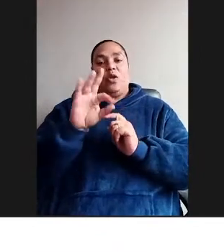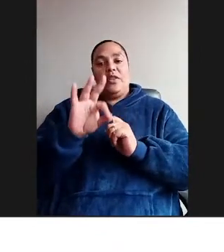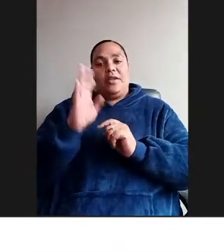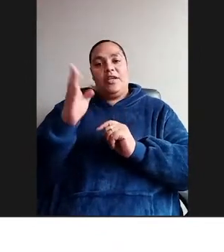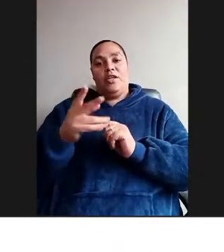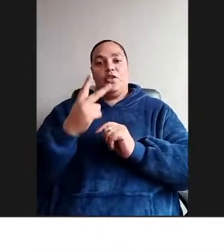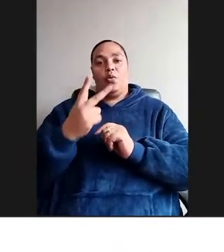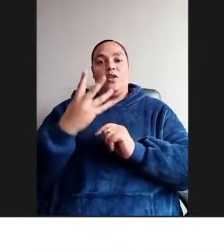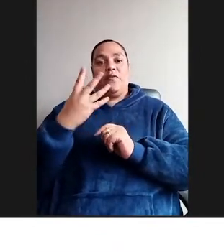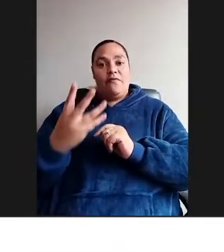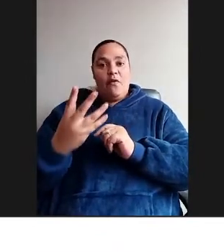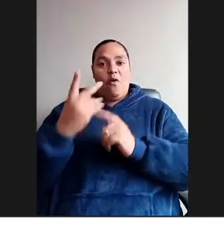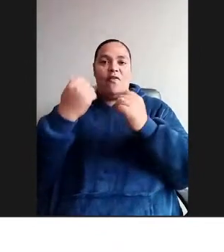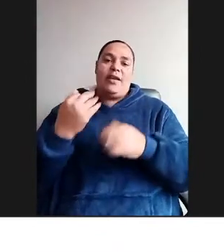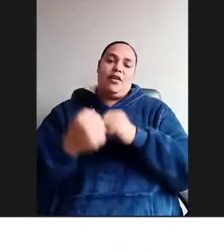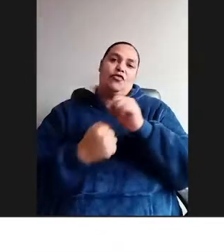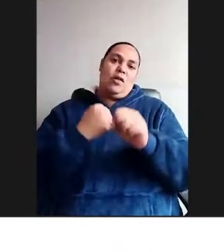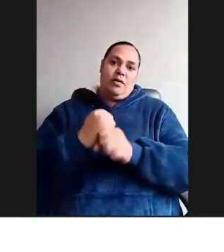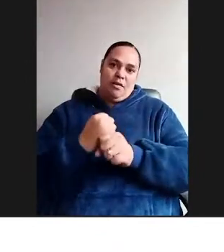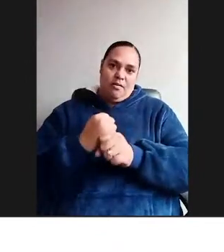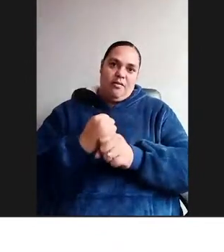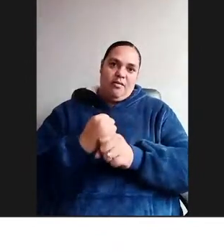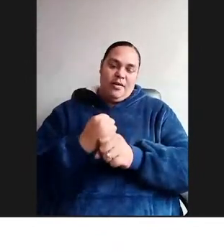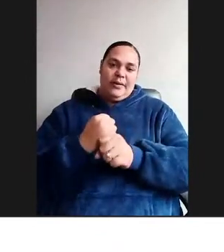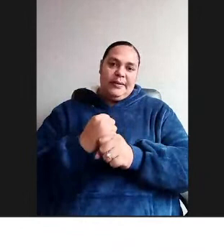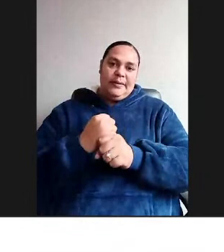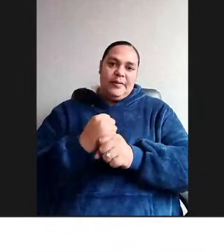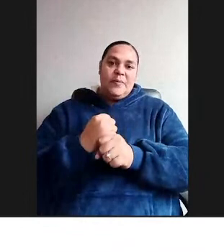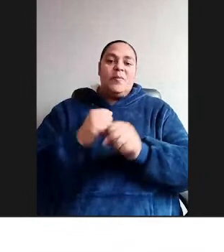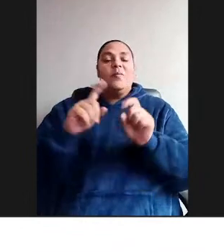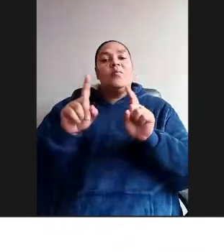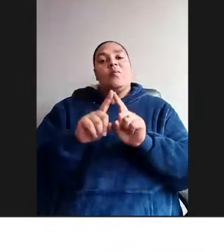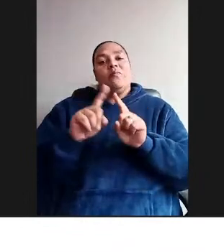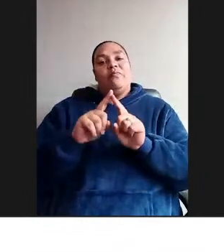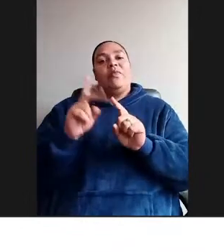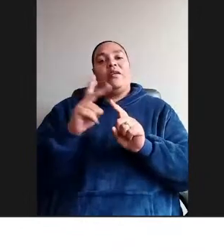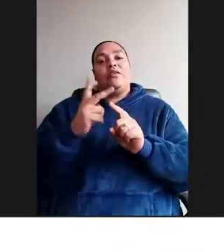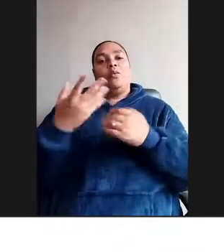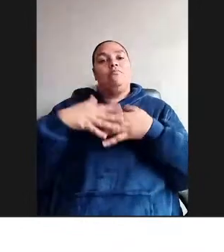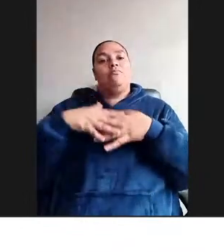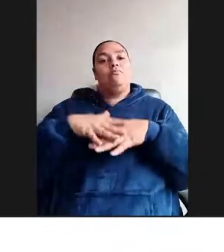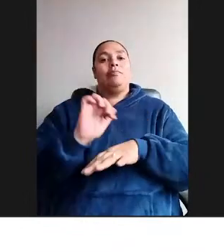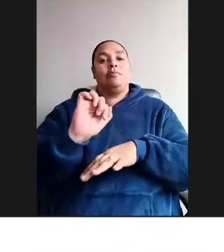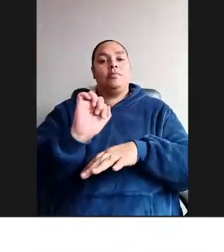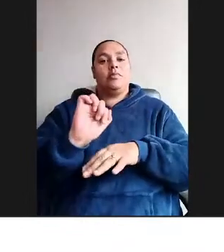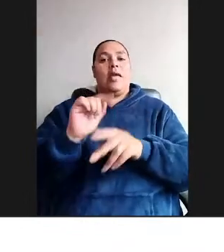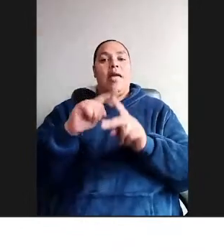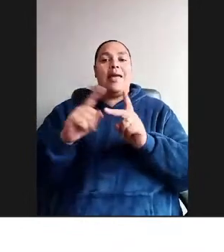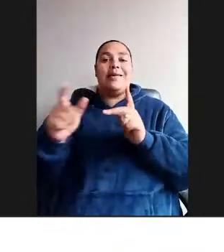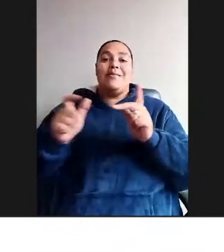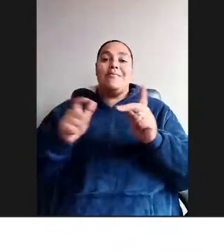2023-2024 financial years, as well as the implementation and management